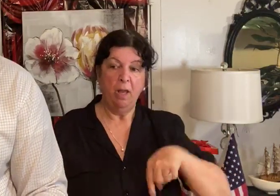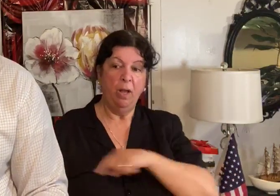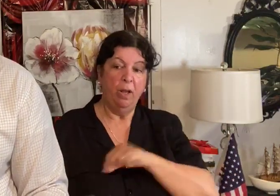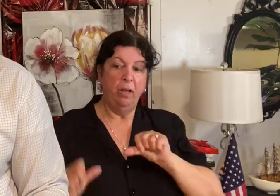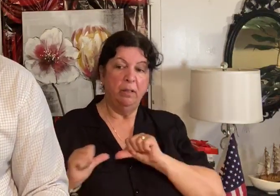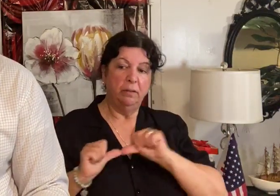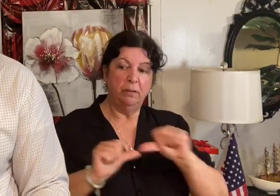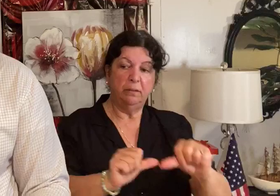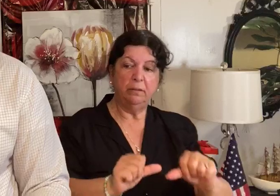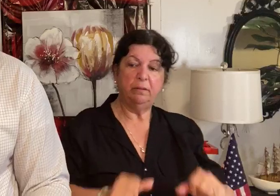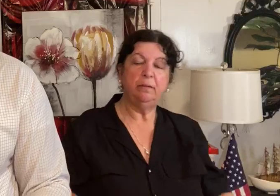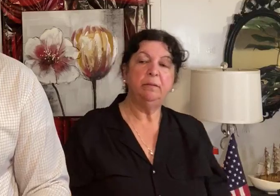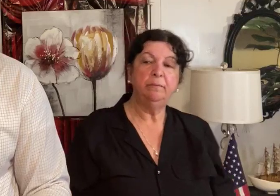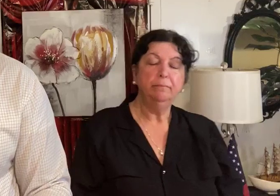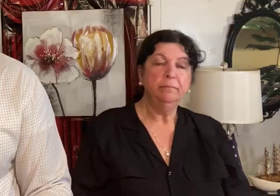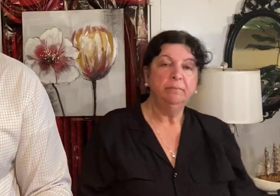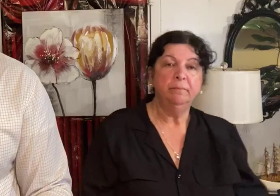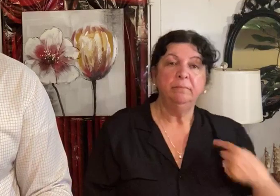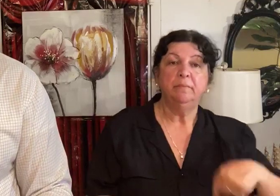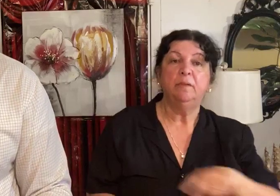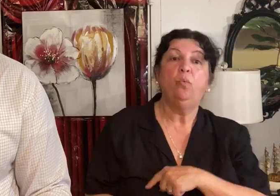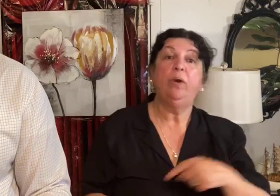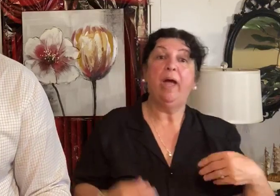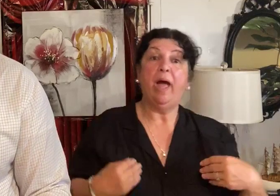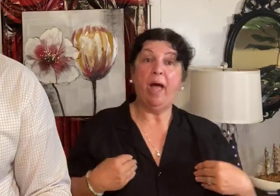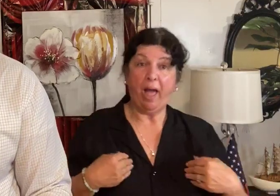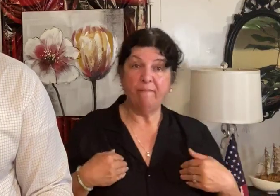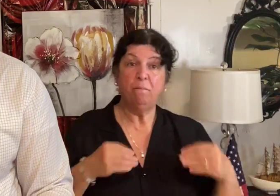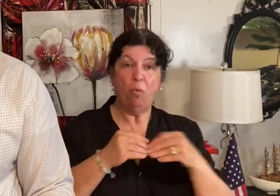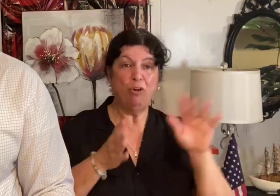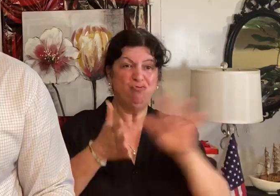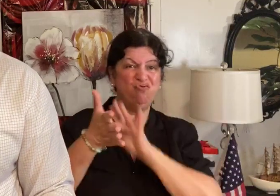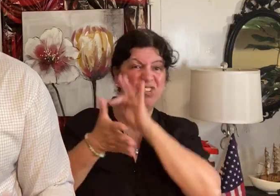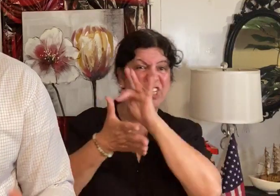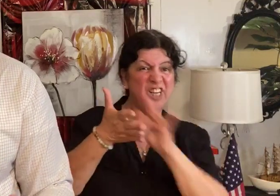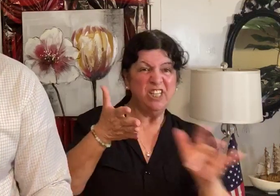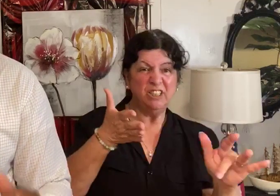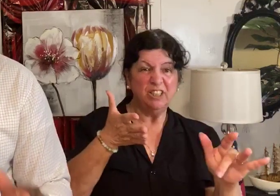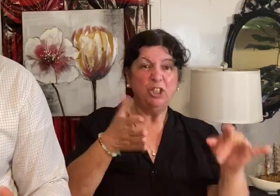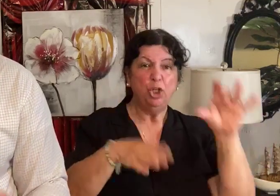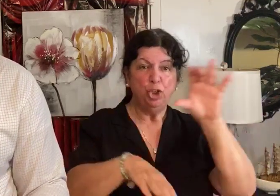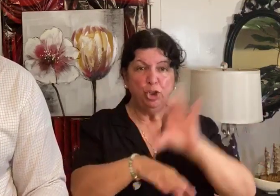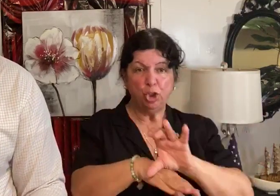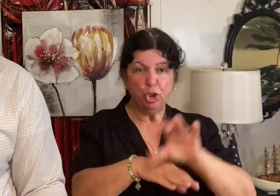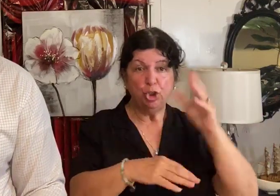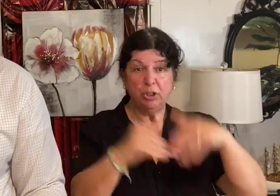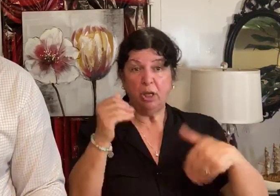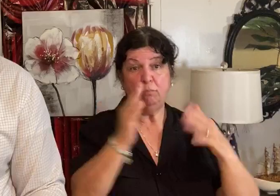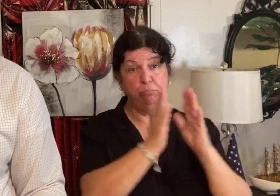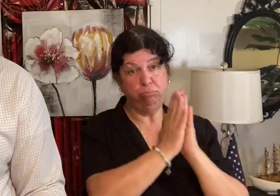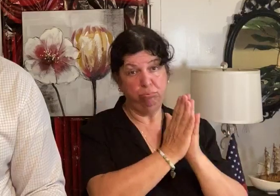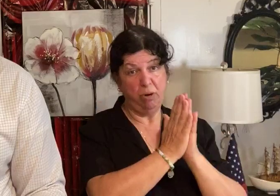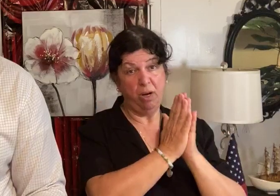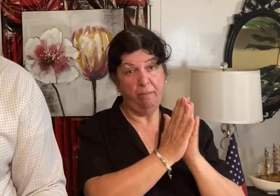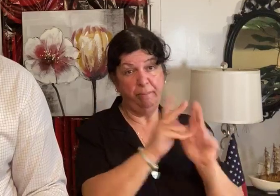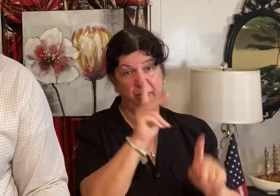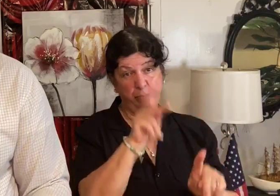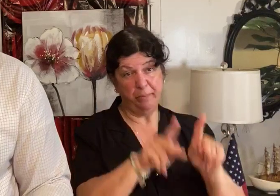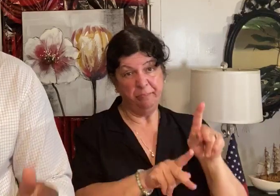continue. We have more critics in our church than prayer warriors